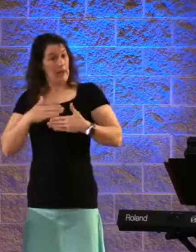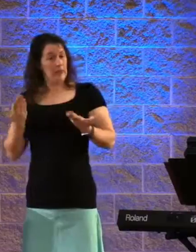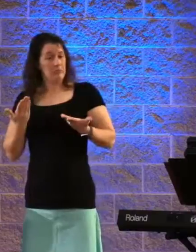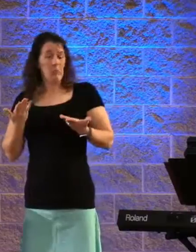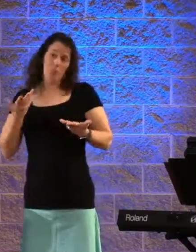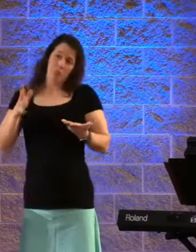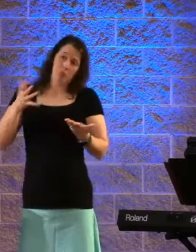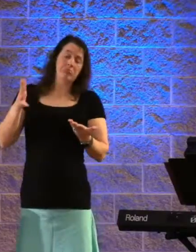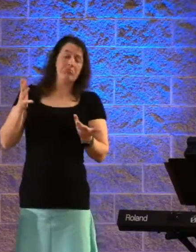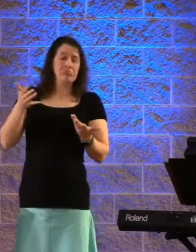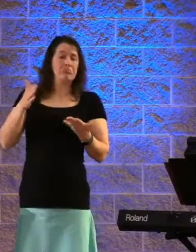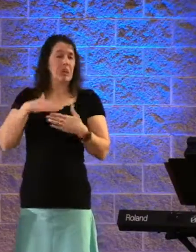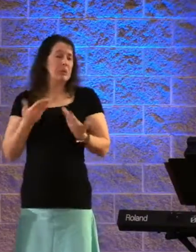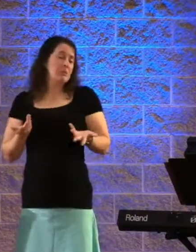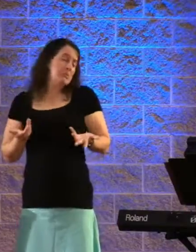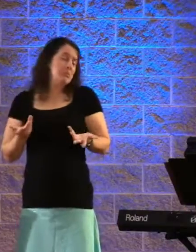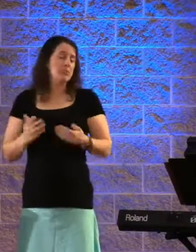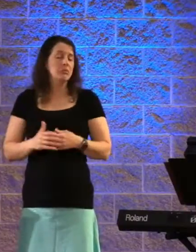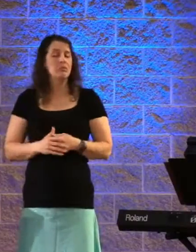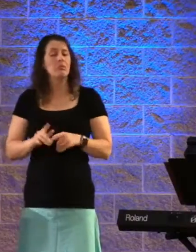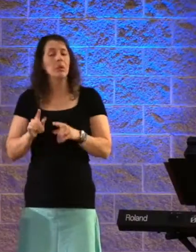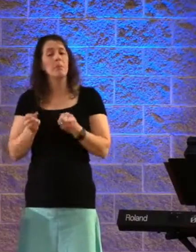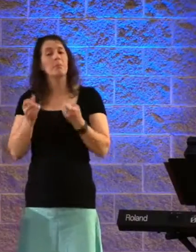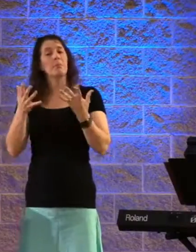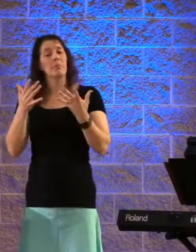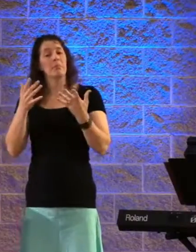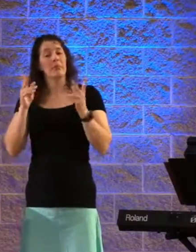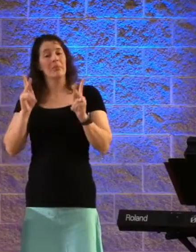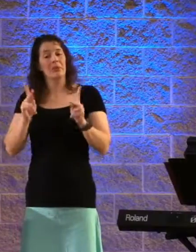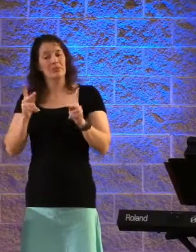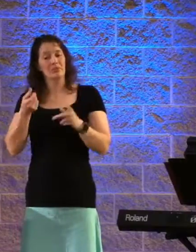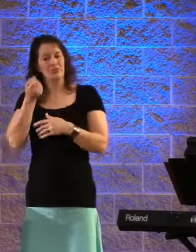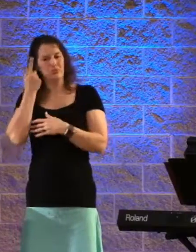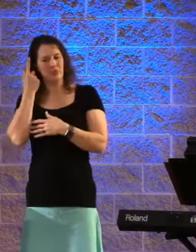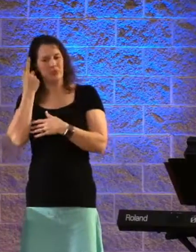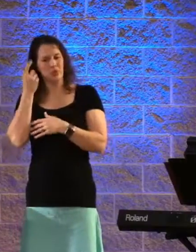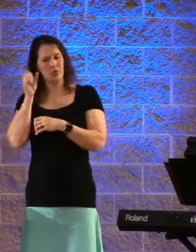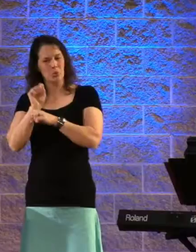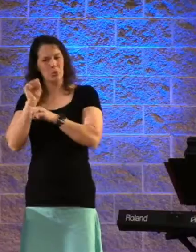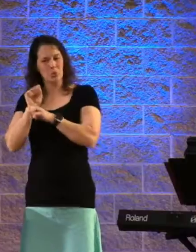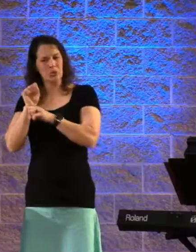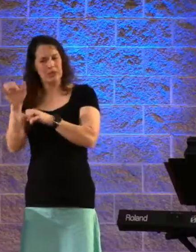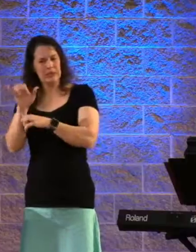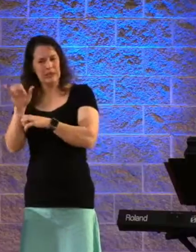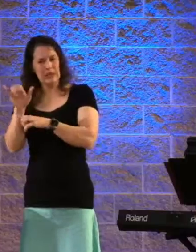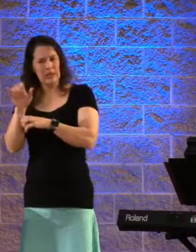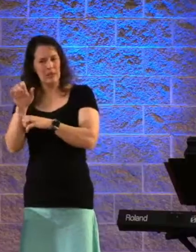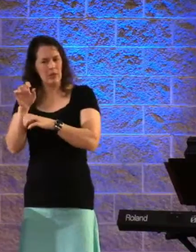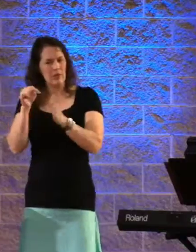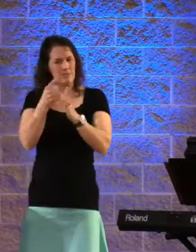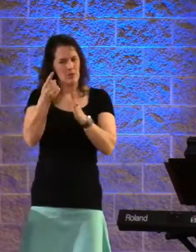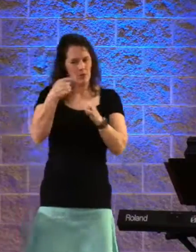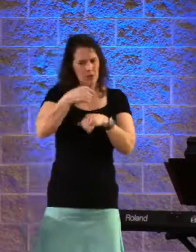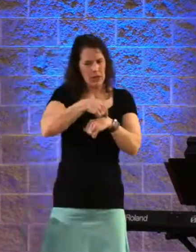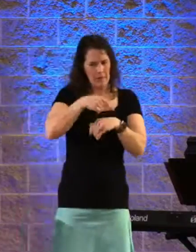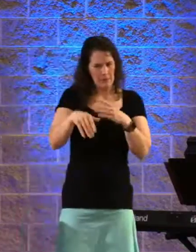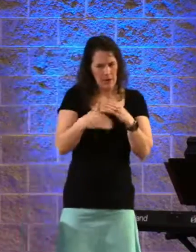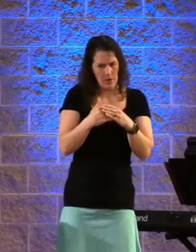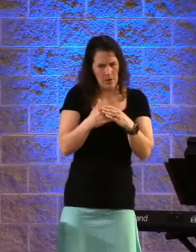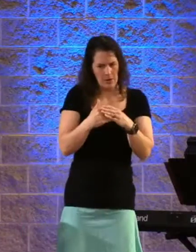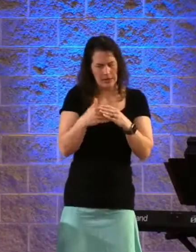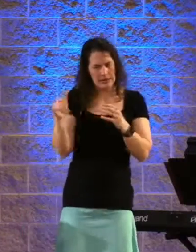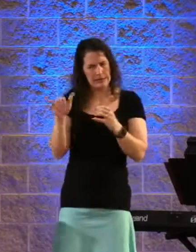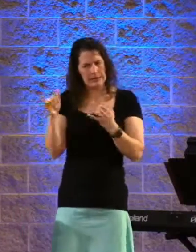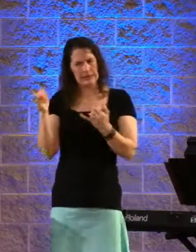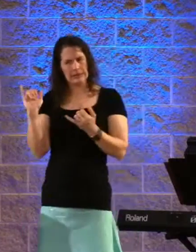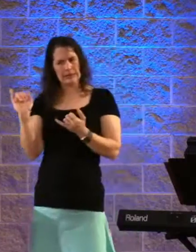reasonably happily so. Although many people have realized if they were working as hard in the first marriage as they were working